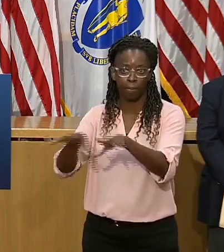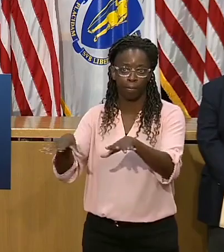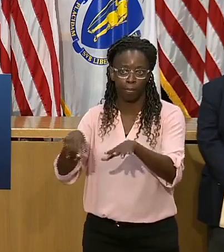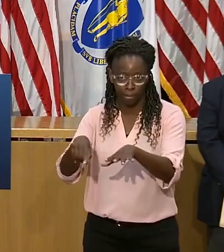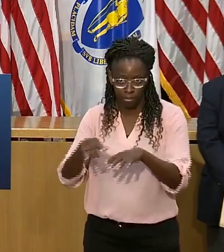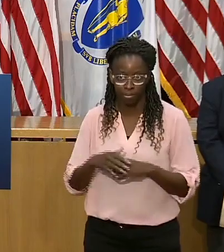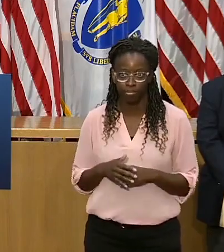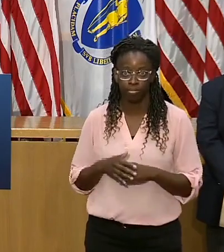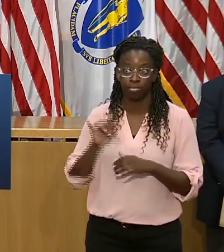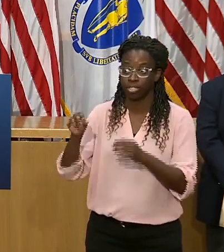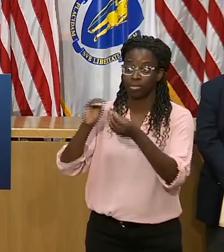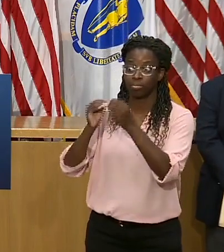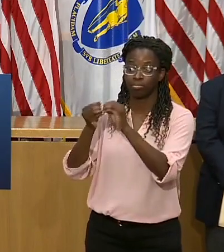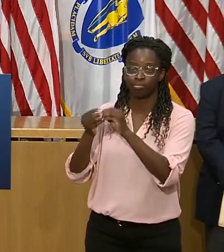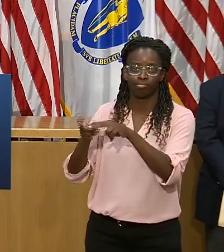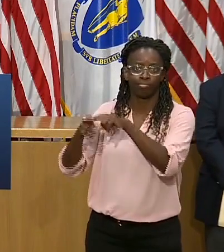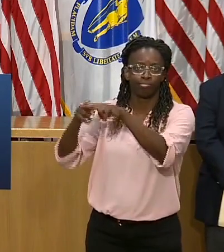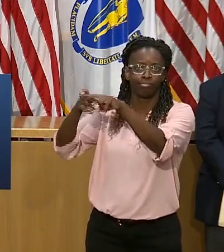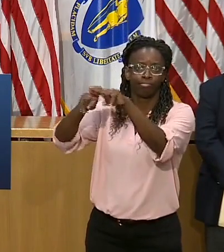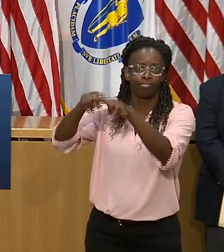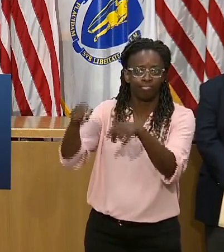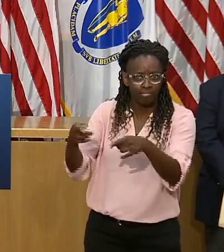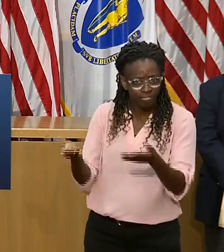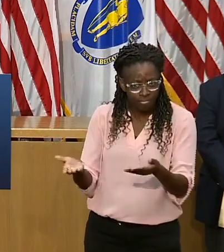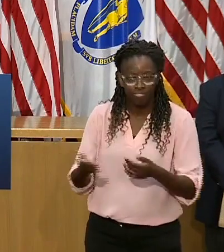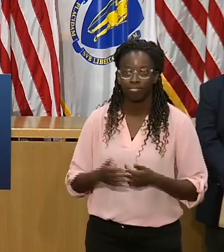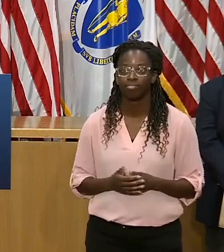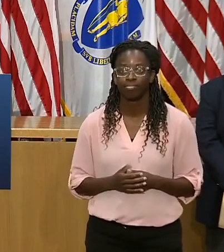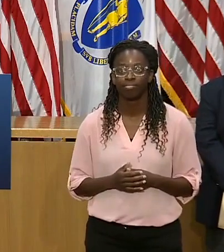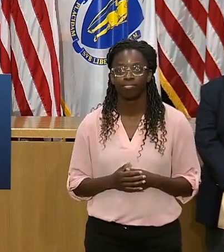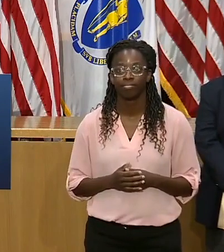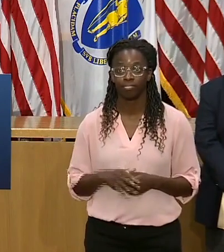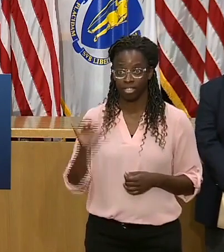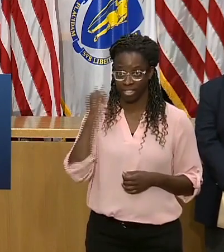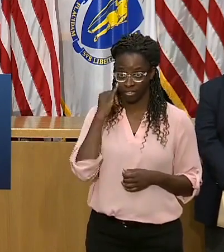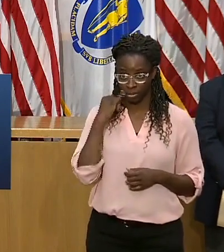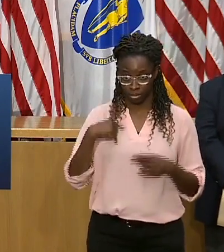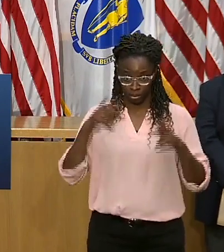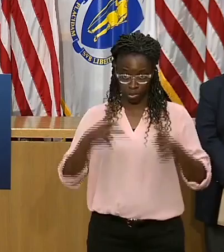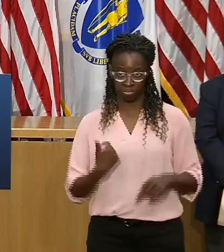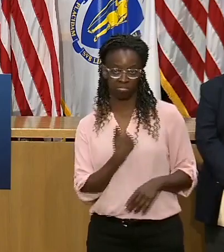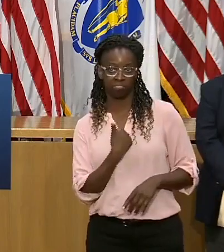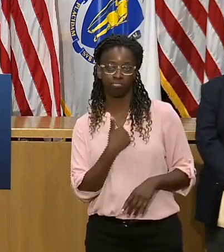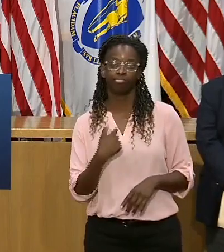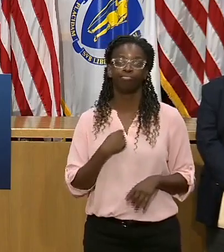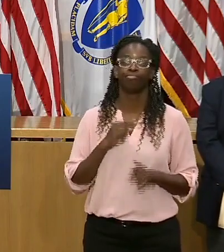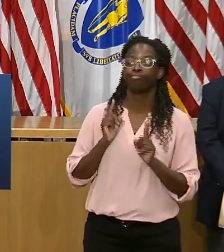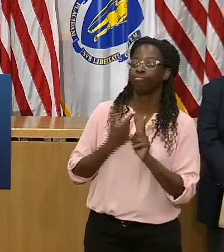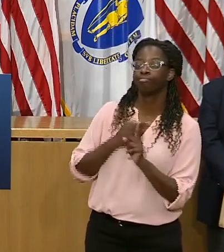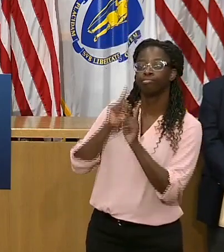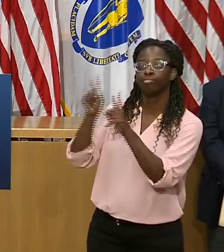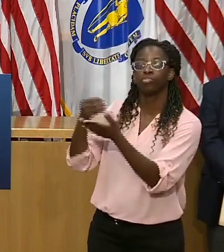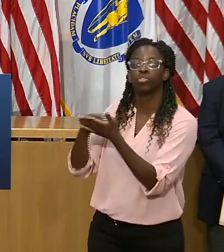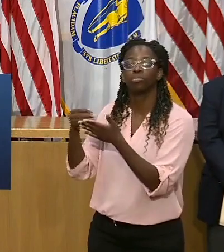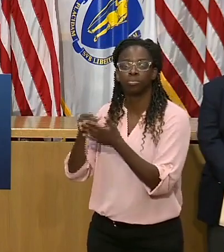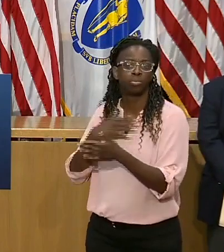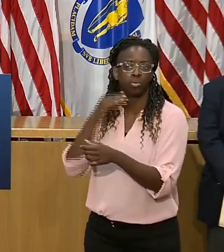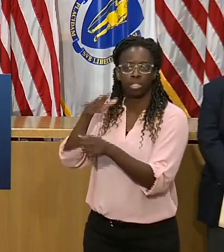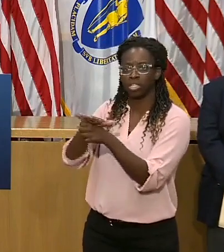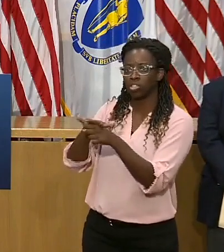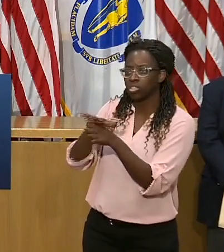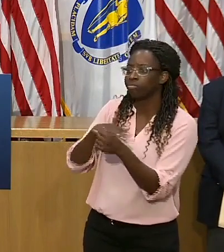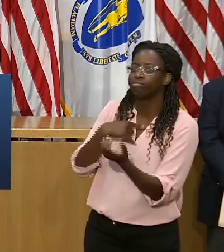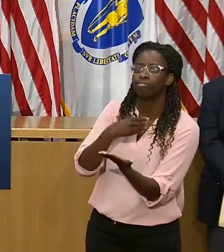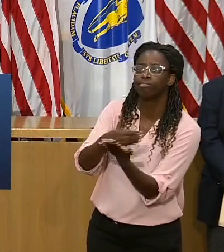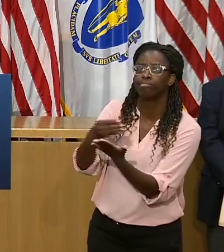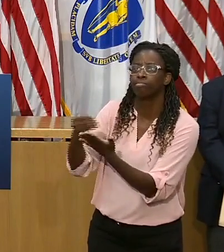It's not somebody going shopping in a community that they live in where people are doing the right things. That